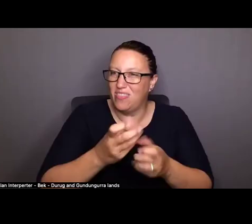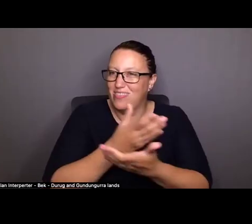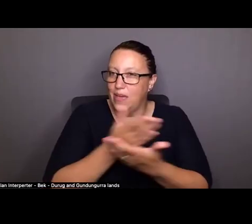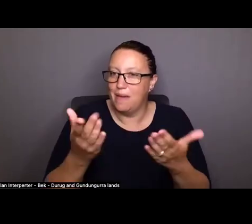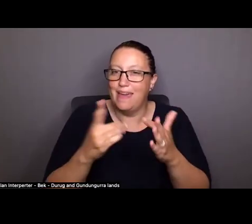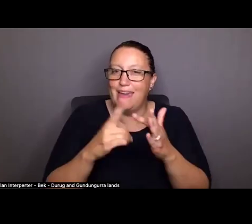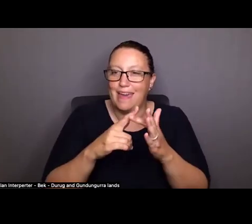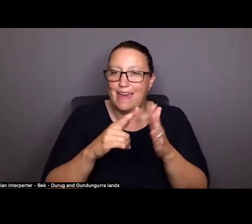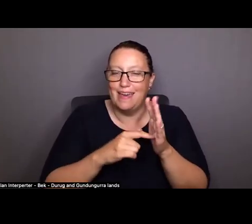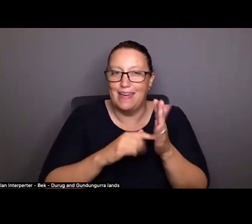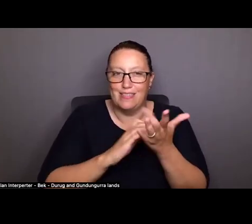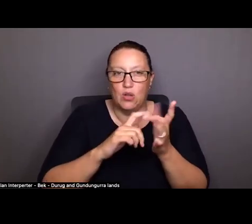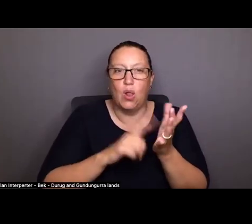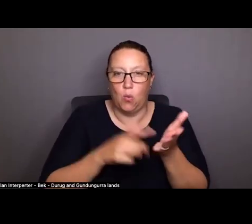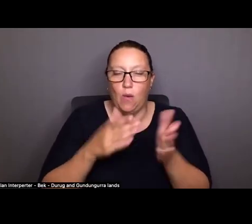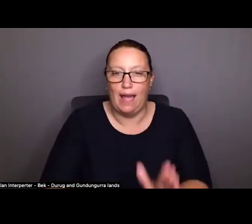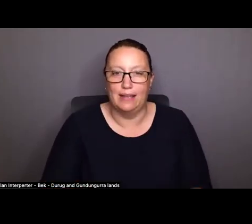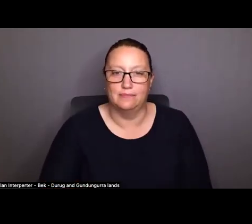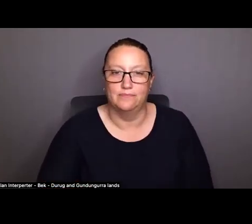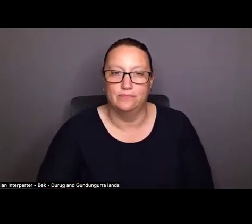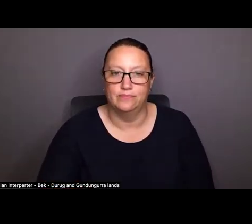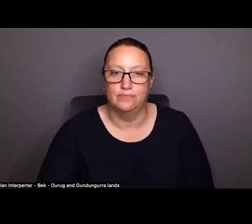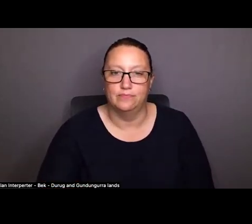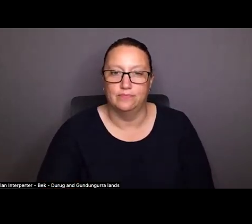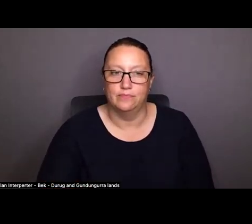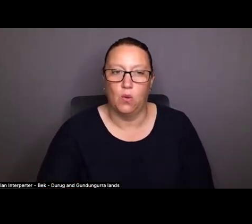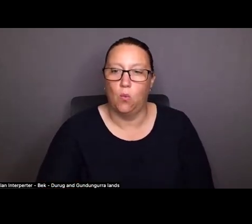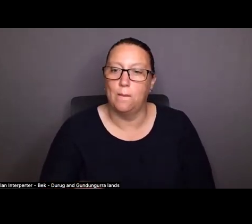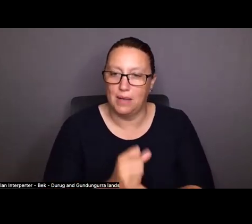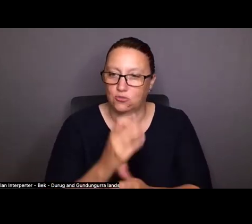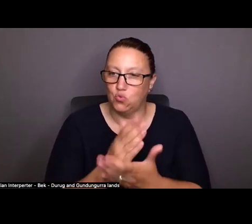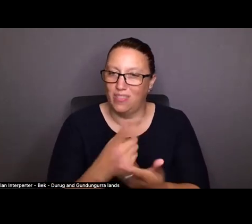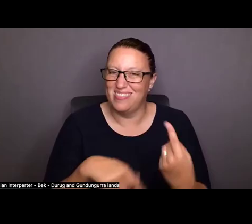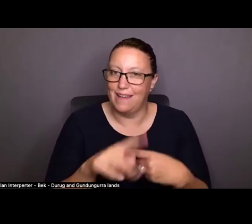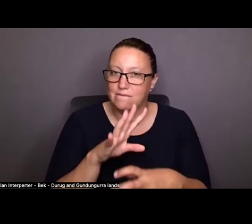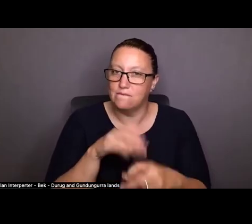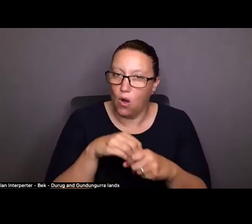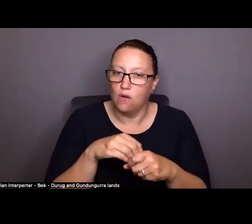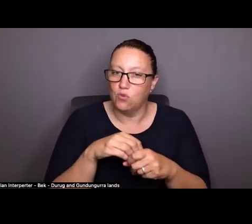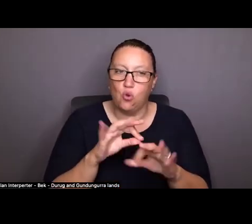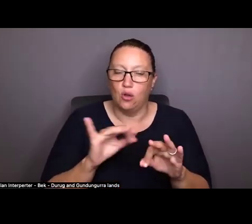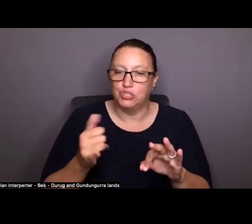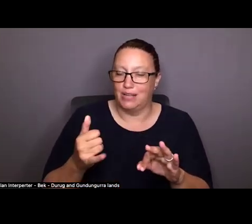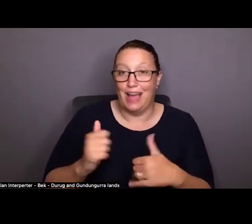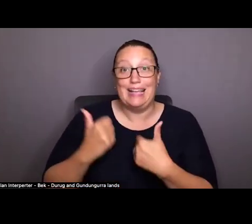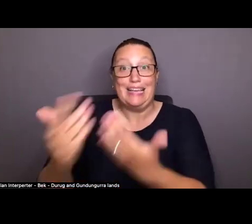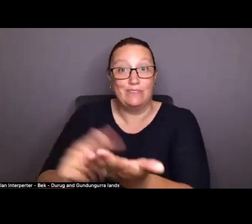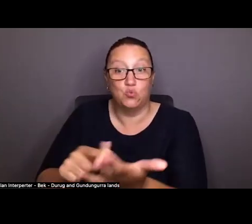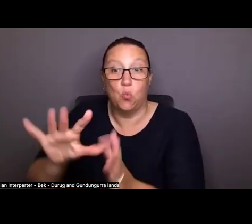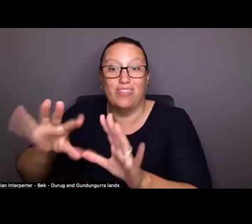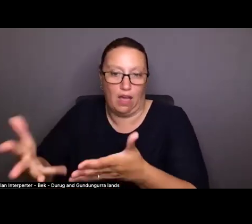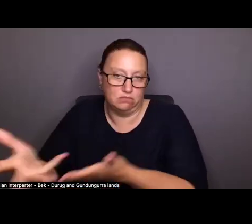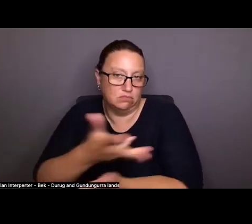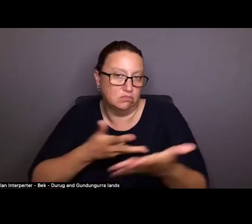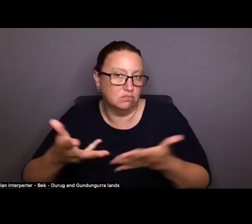way, and in a way that they have participation. So we'd want to see